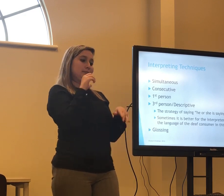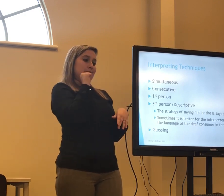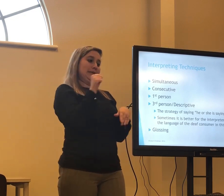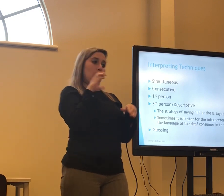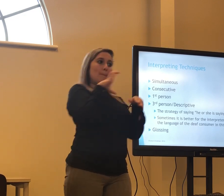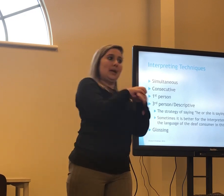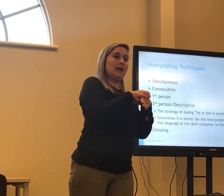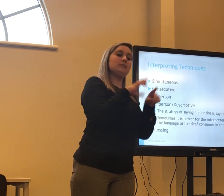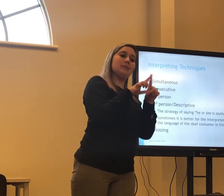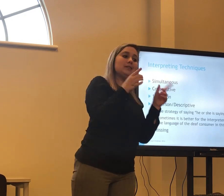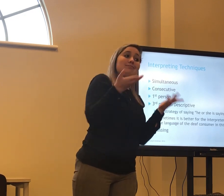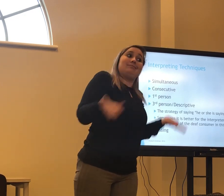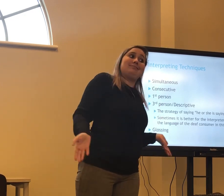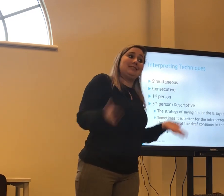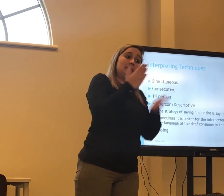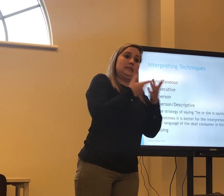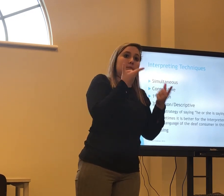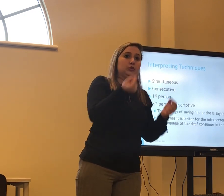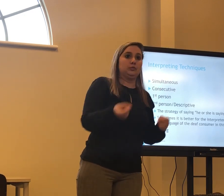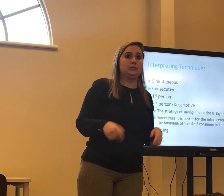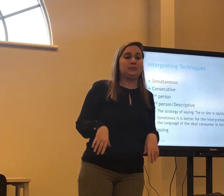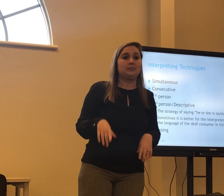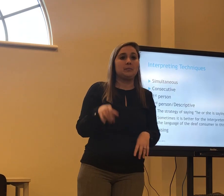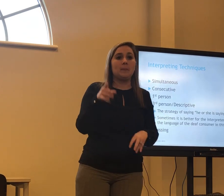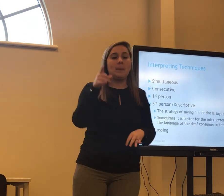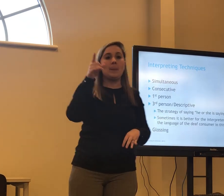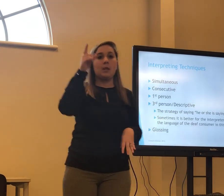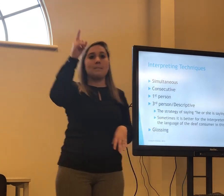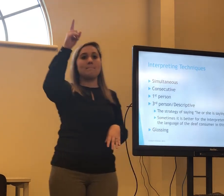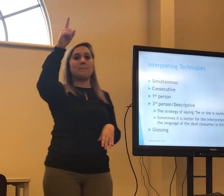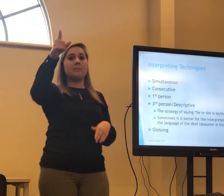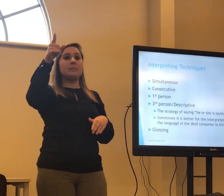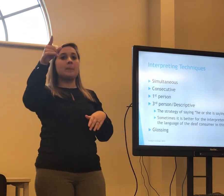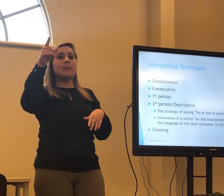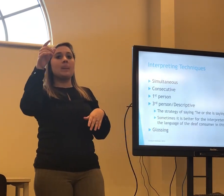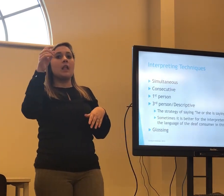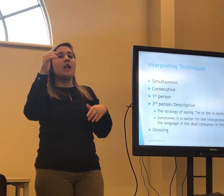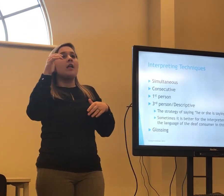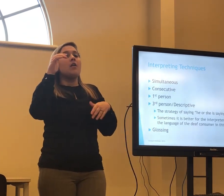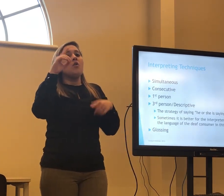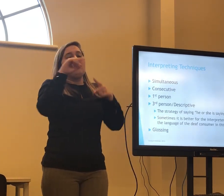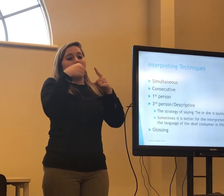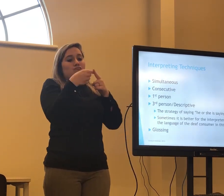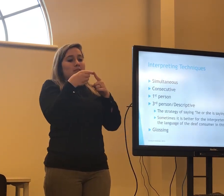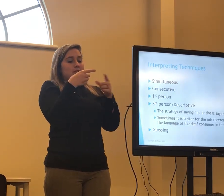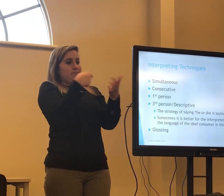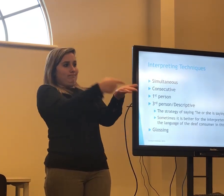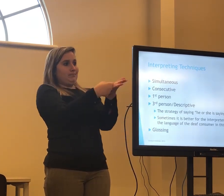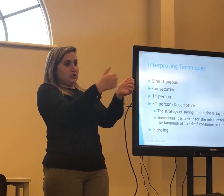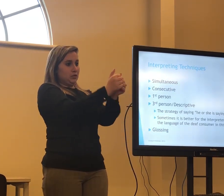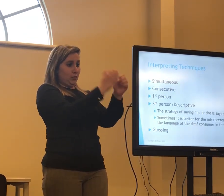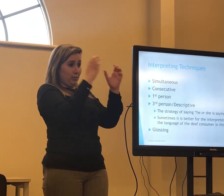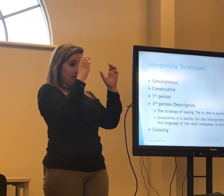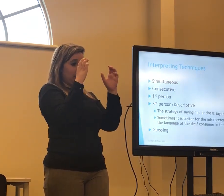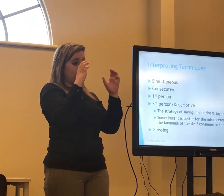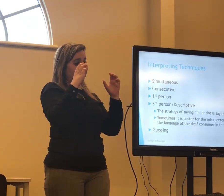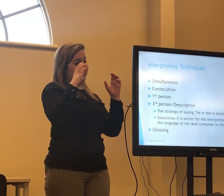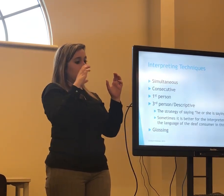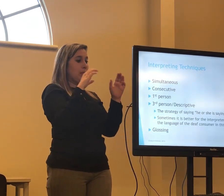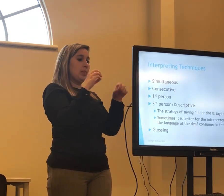When you say those types of things to your doctor, how much of that are you letting the deaf client like have access to know? Like, do you sign that that's the conversation you're having? Do